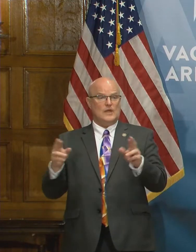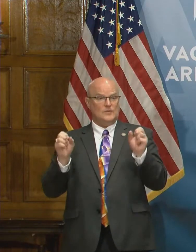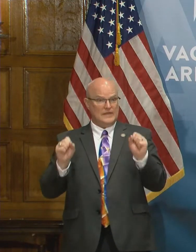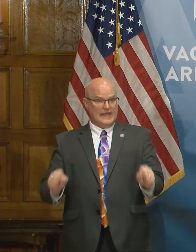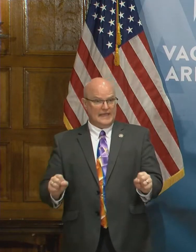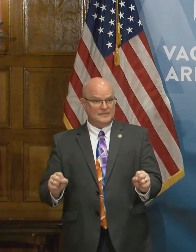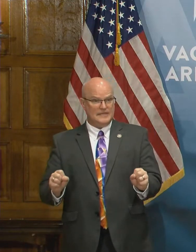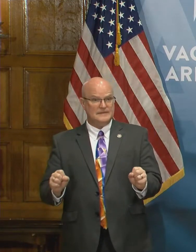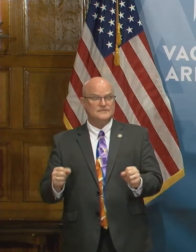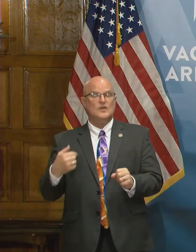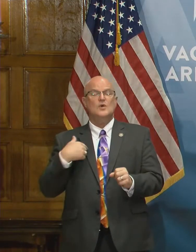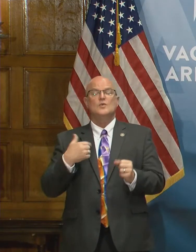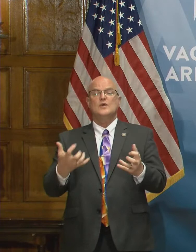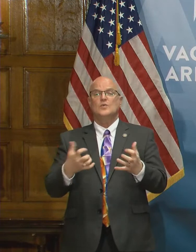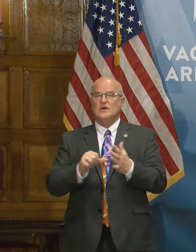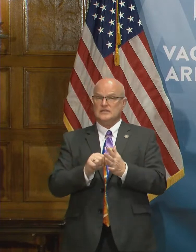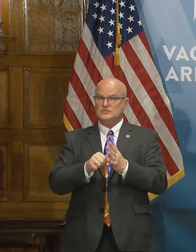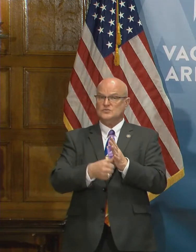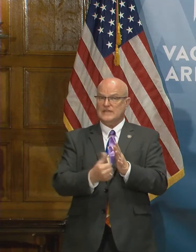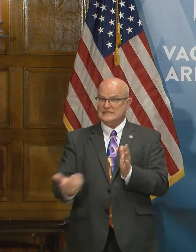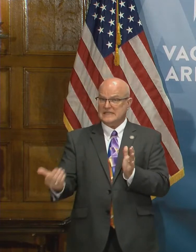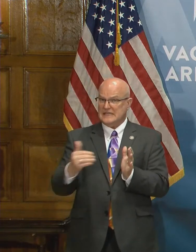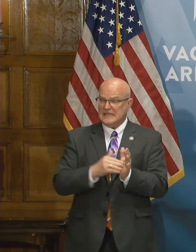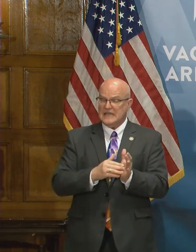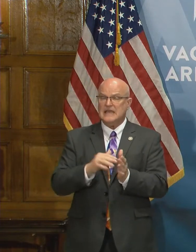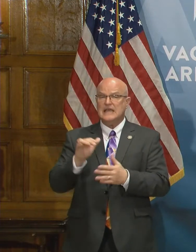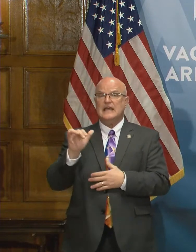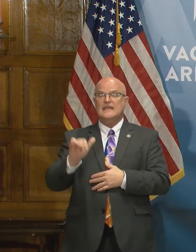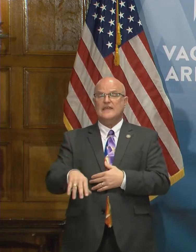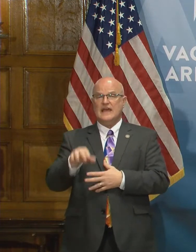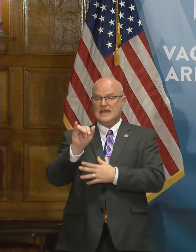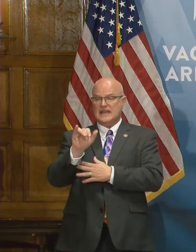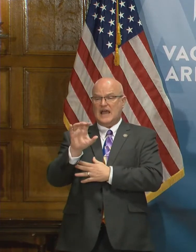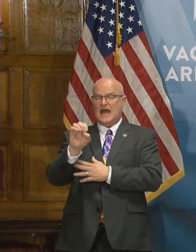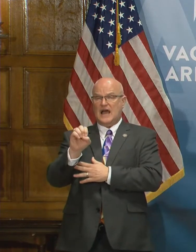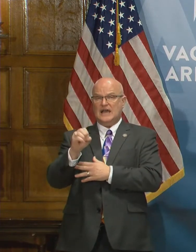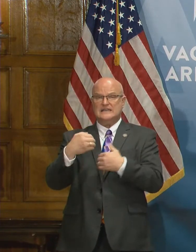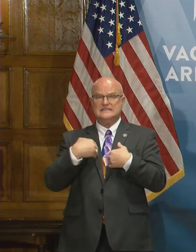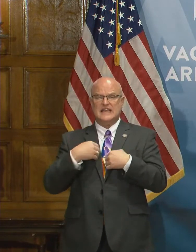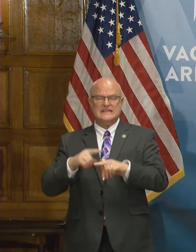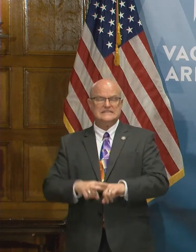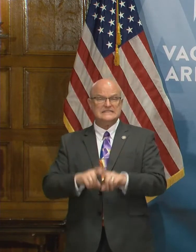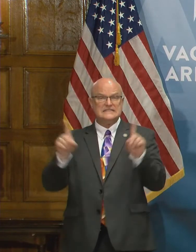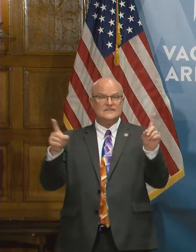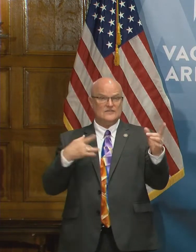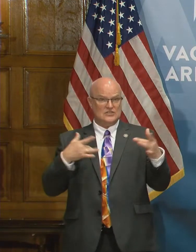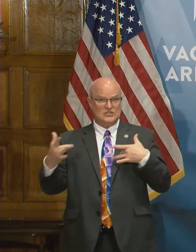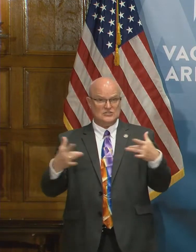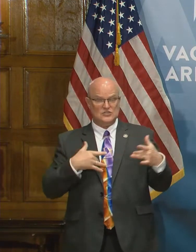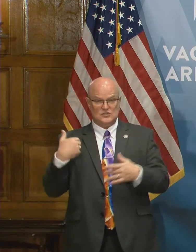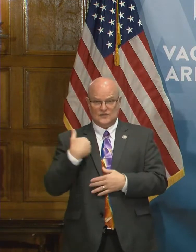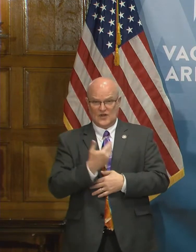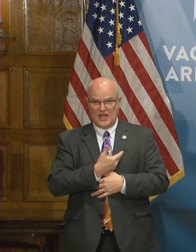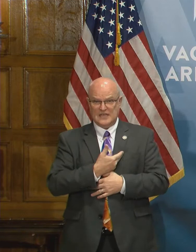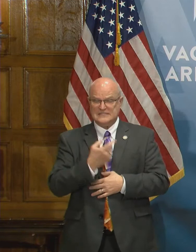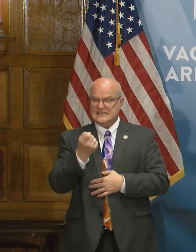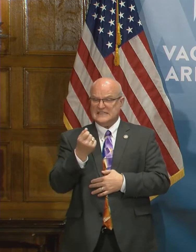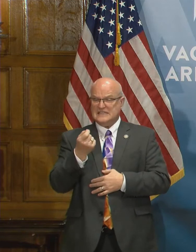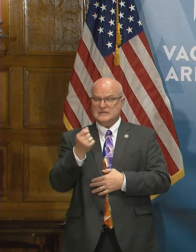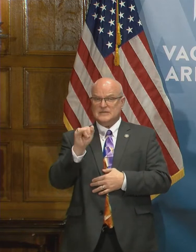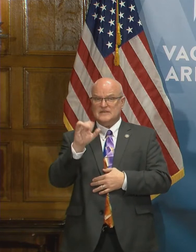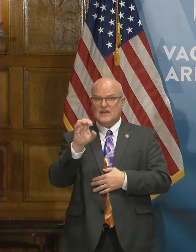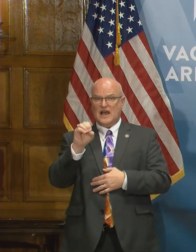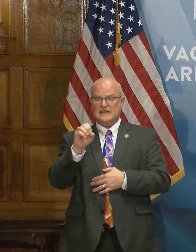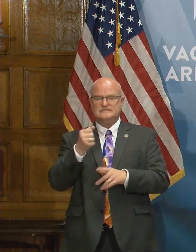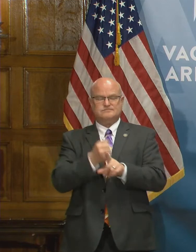can be. We do want to stress again that ice brings different concerns. Just a little bit of ice can cause